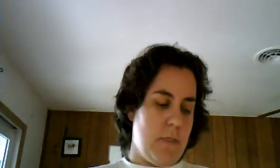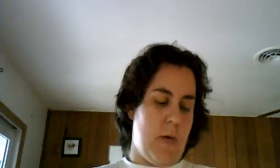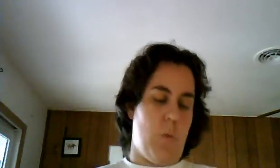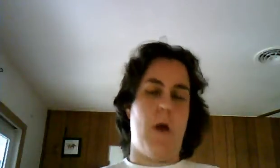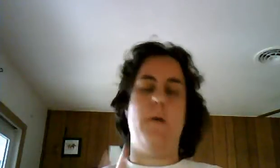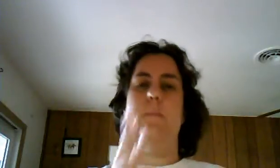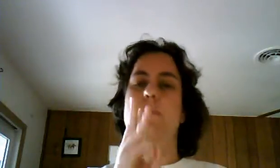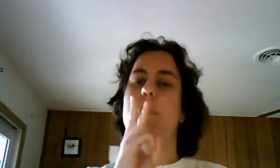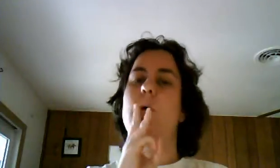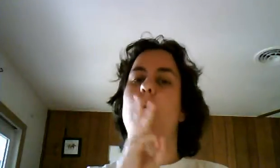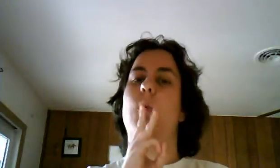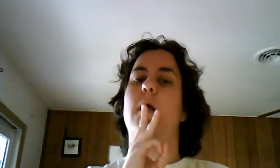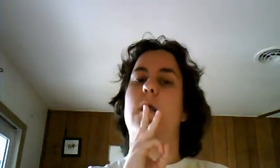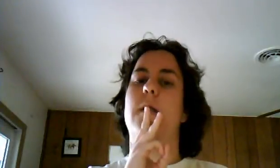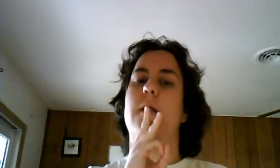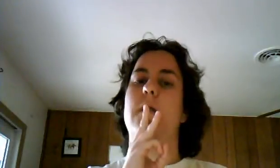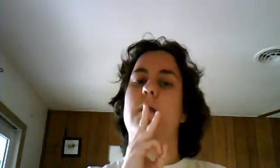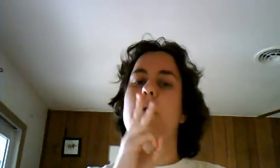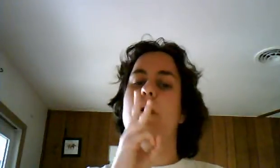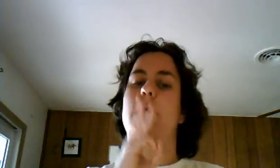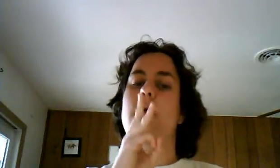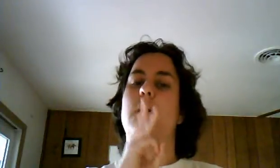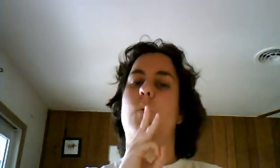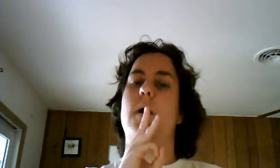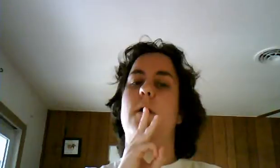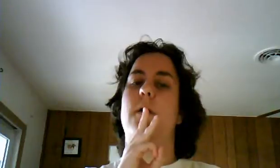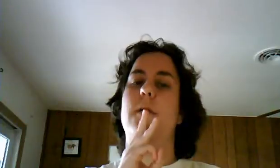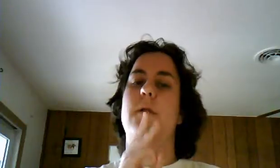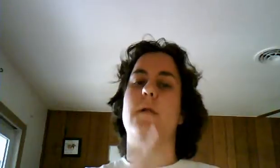Okay, water, water, water.